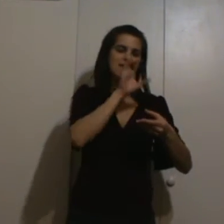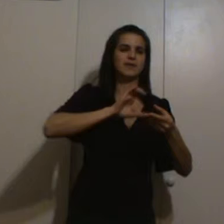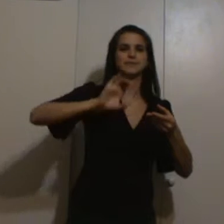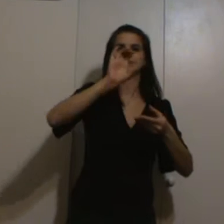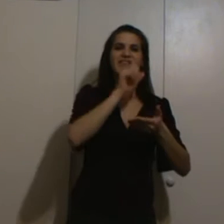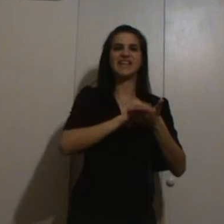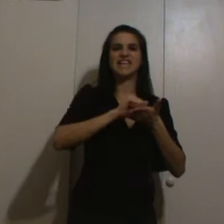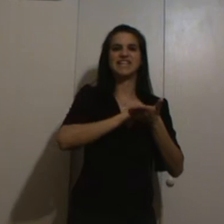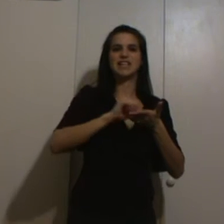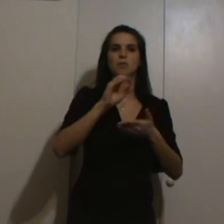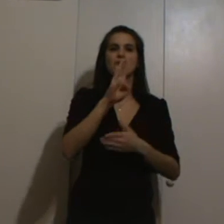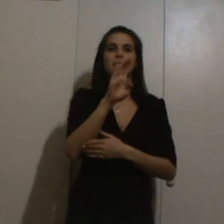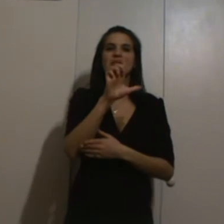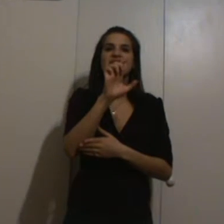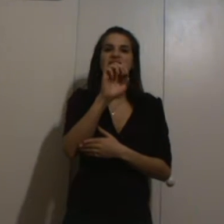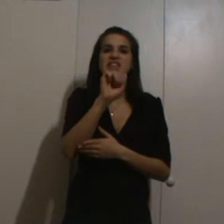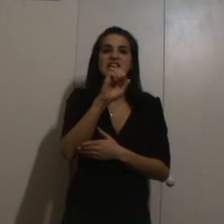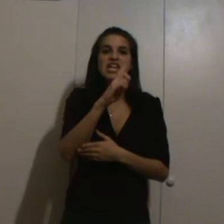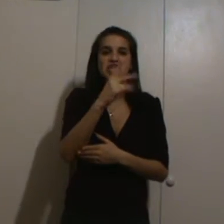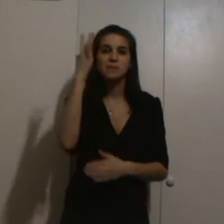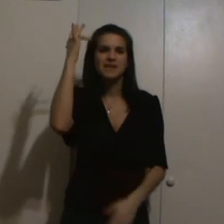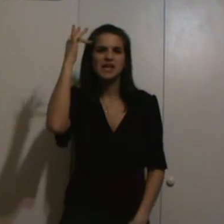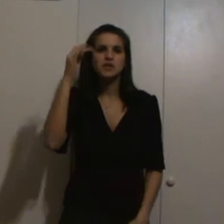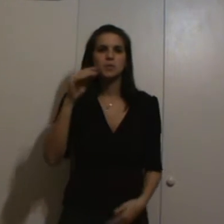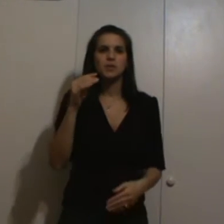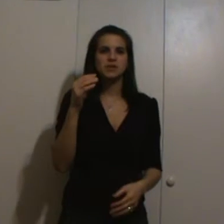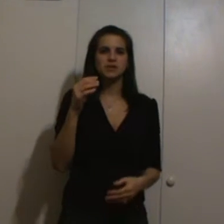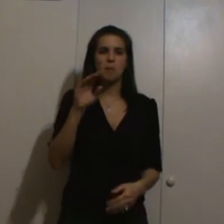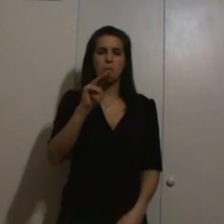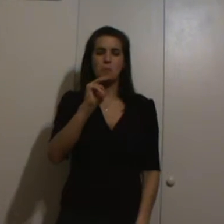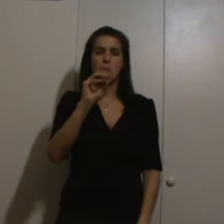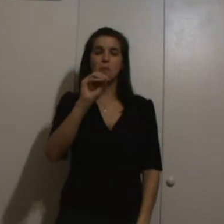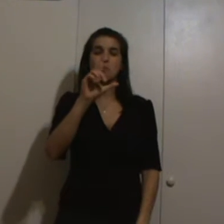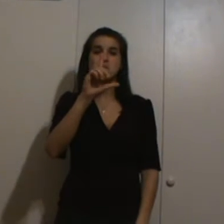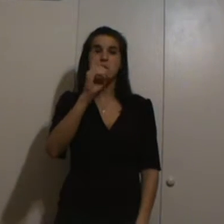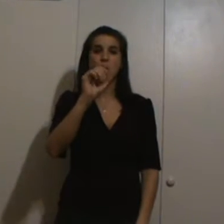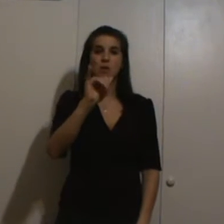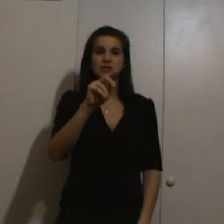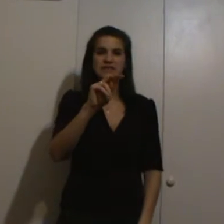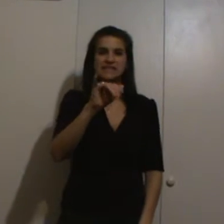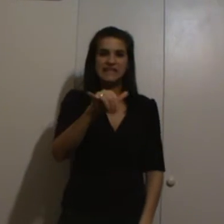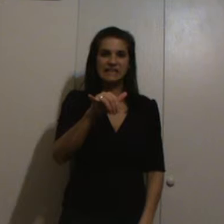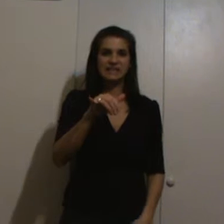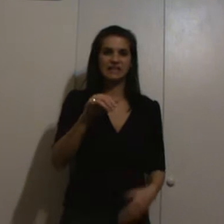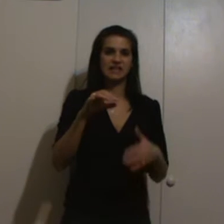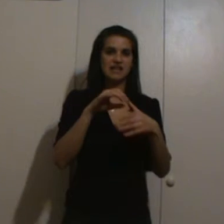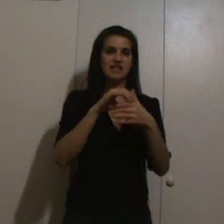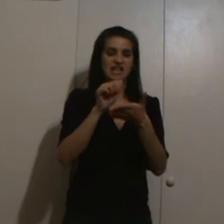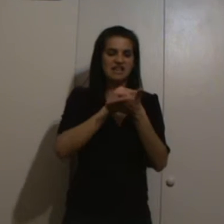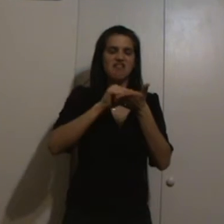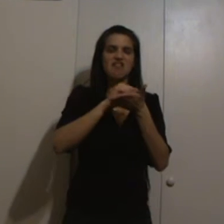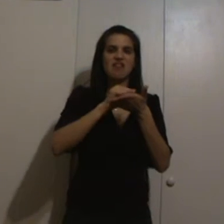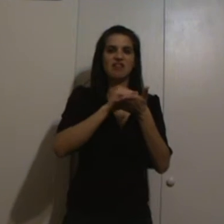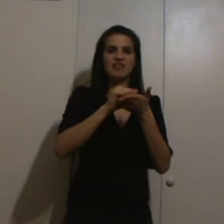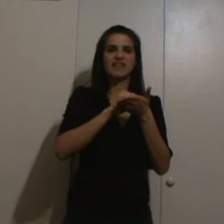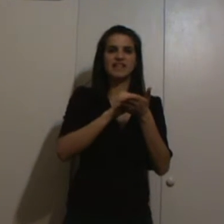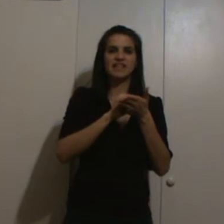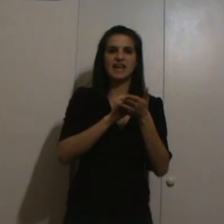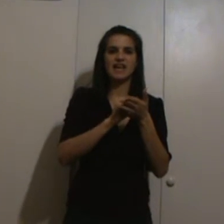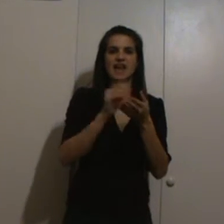hoppers and made over again for home consumption. There would be meat that had tumbled out on